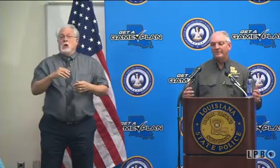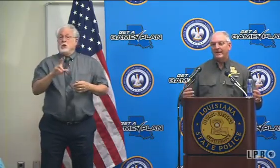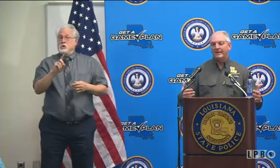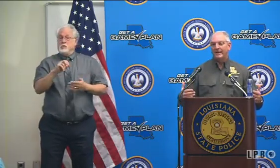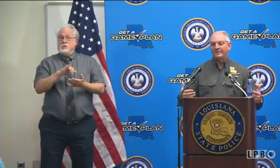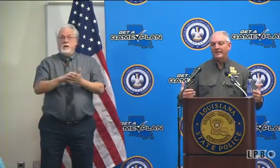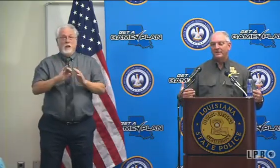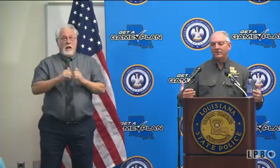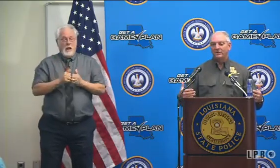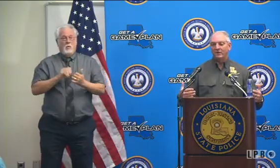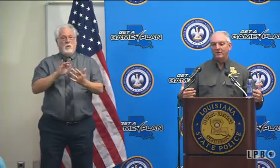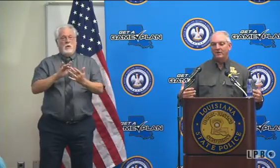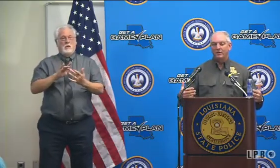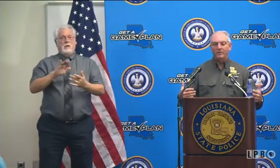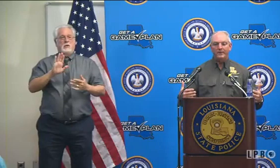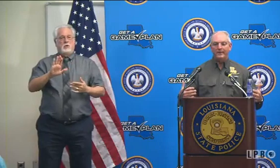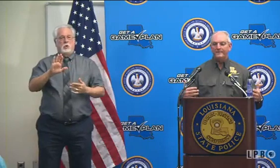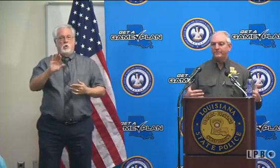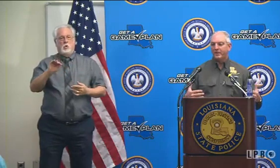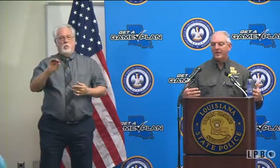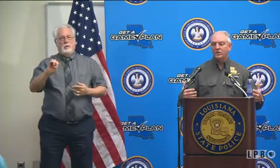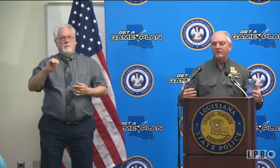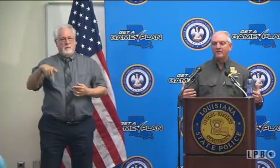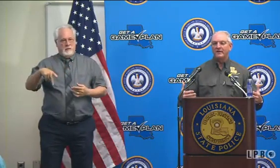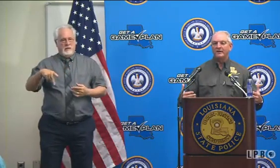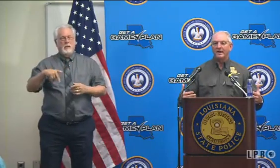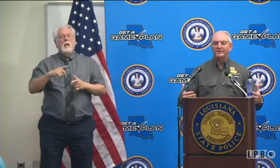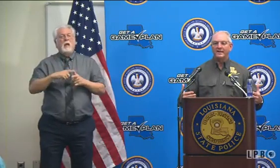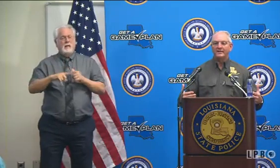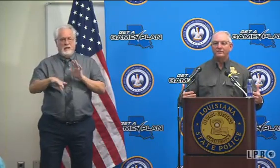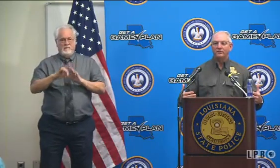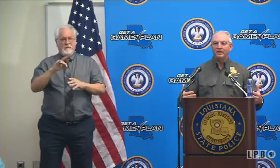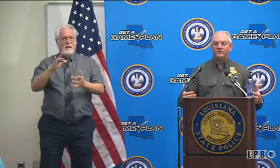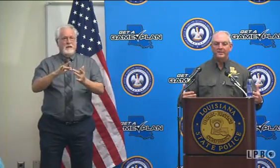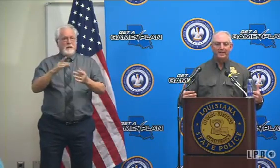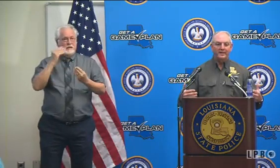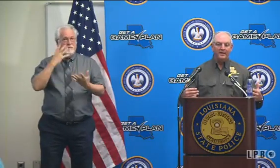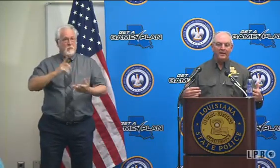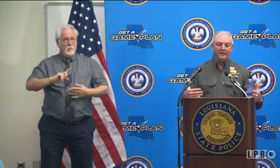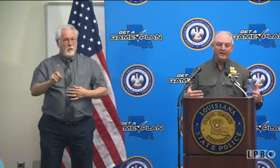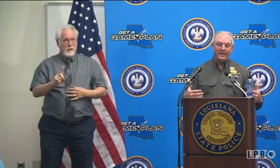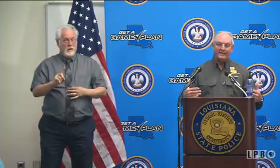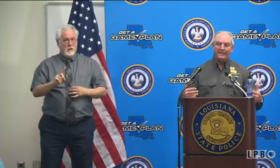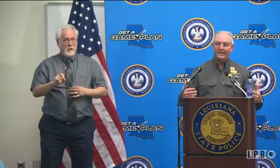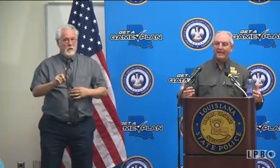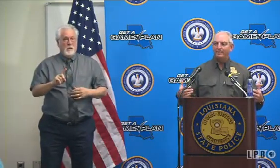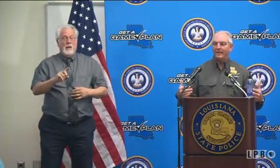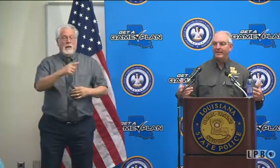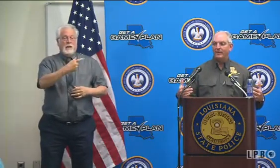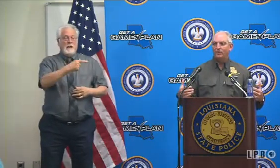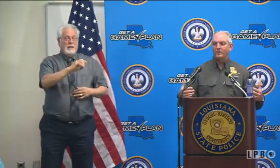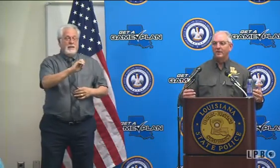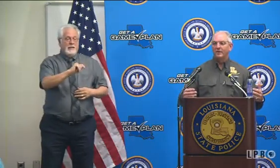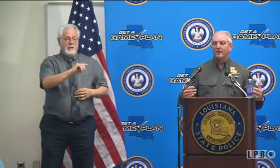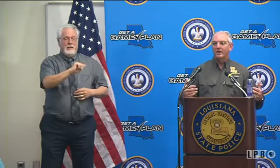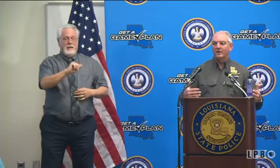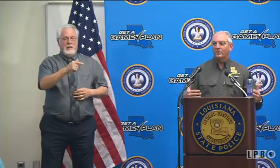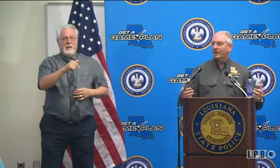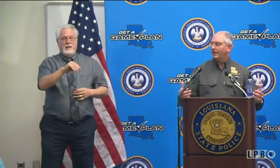do that by contacting your OEP, and you can find the contact information at